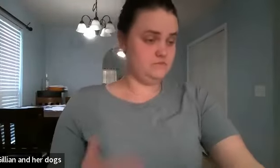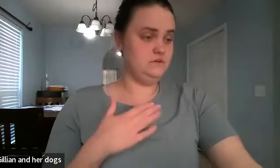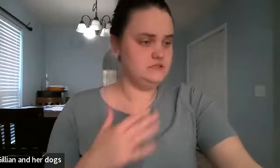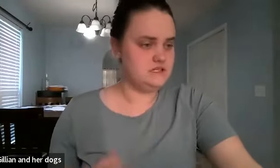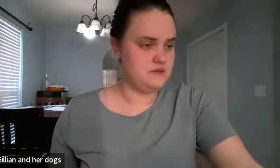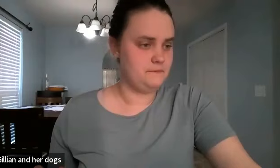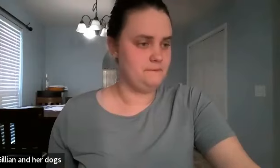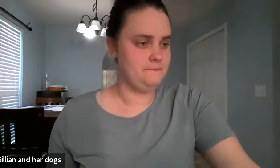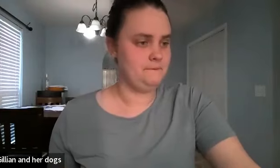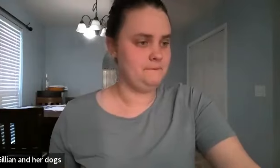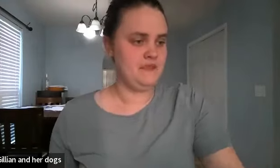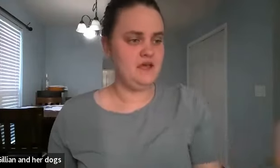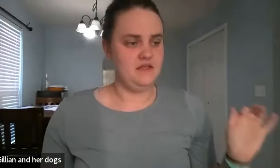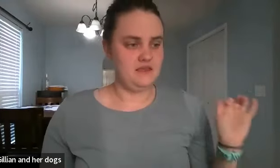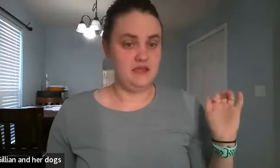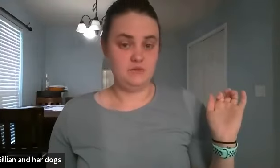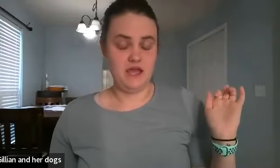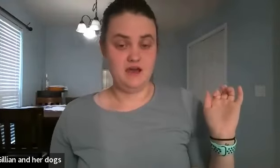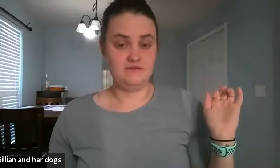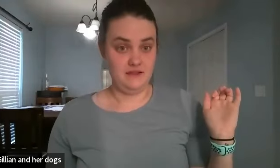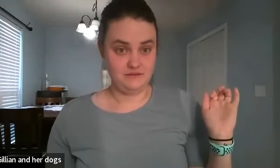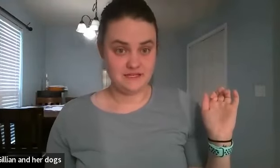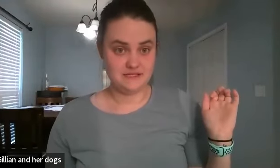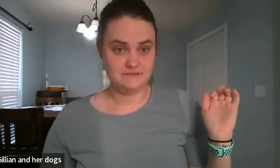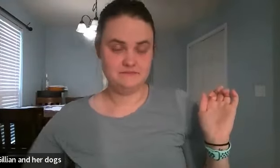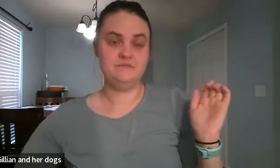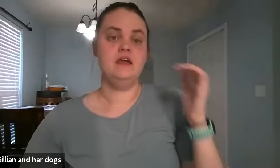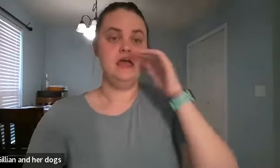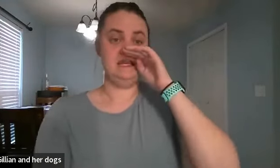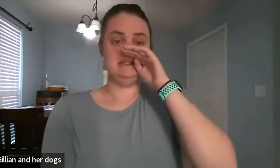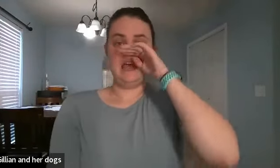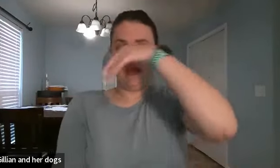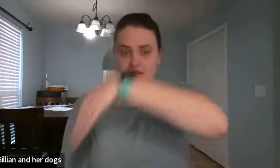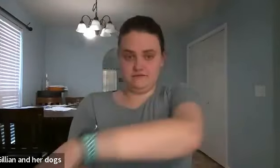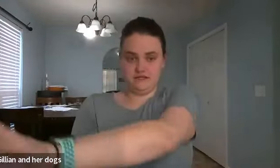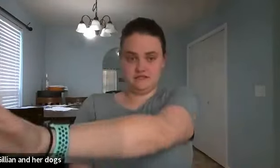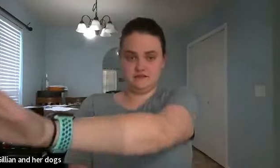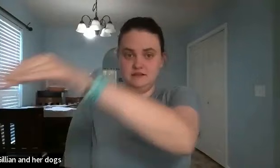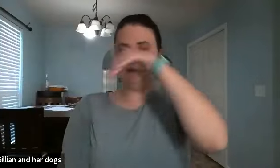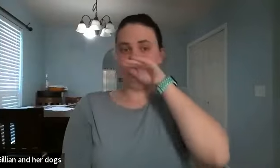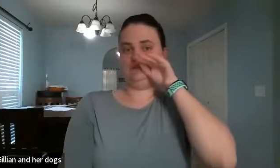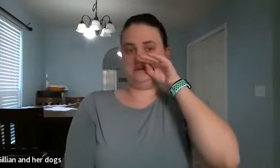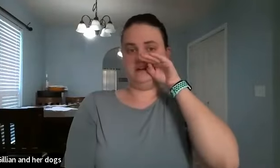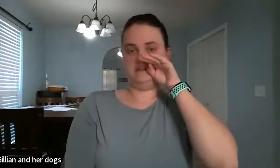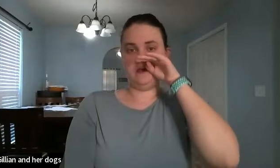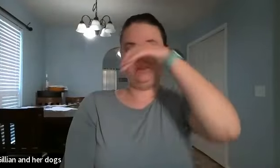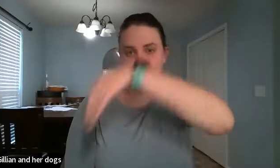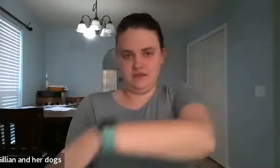Oh, excuse me. Then we have elephant, and it's elephant. You start at the top, and then you make your